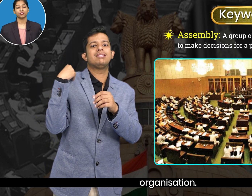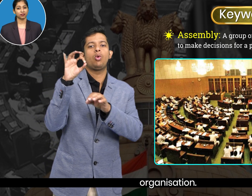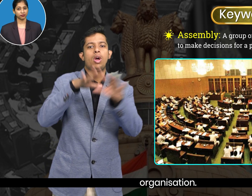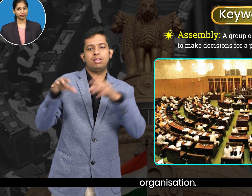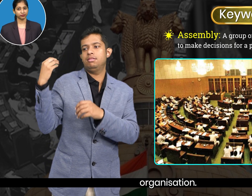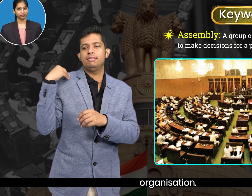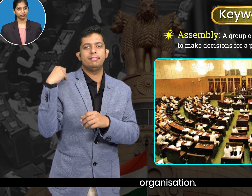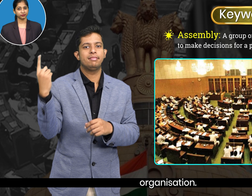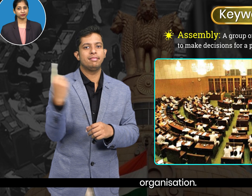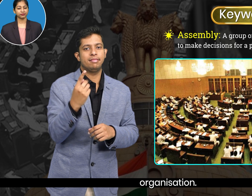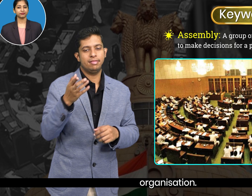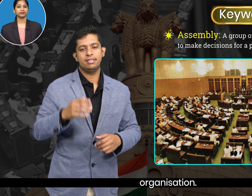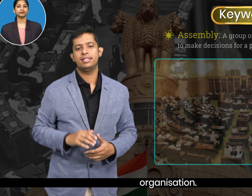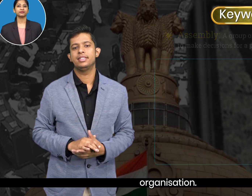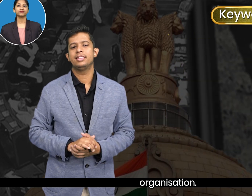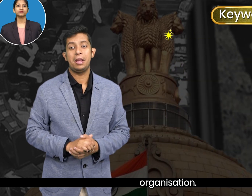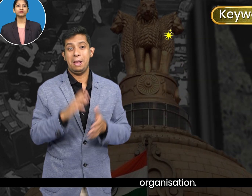organization.